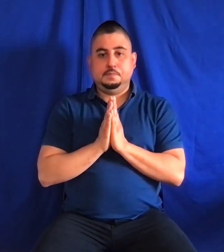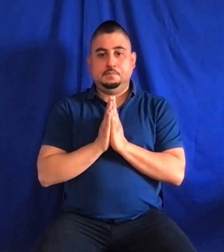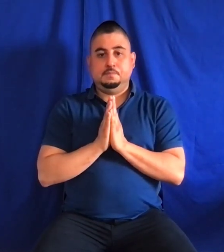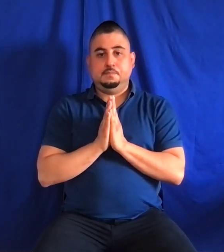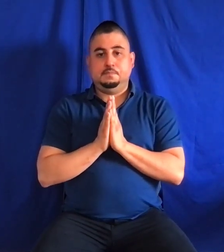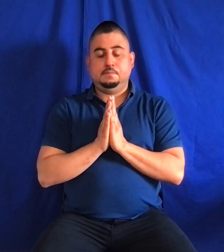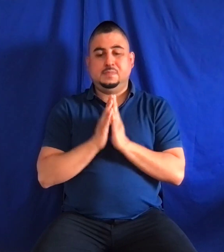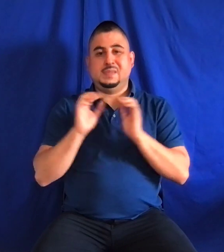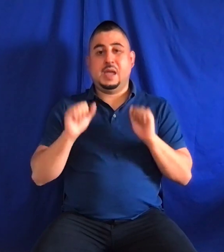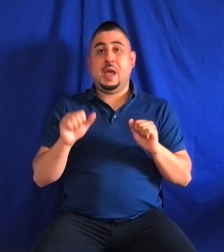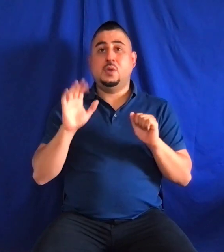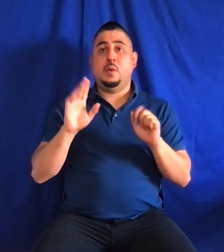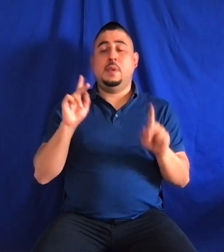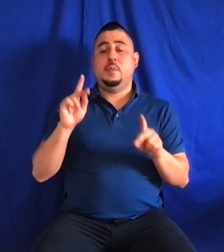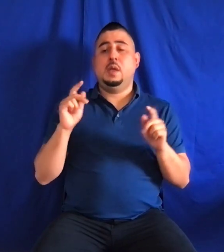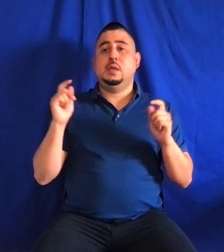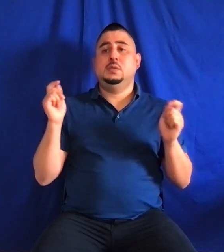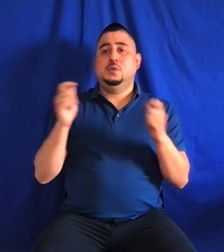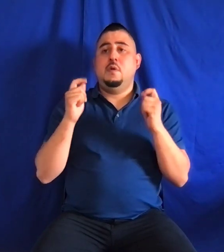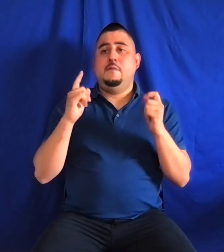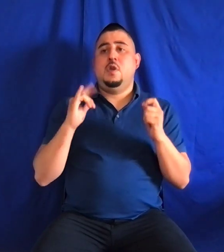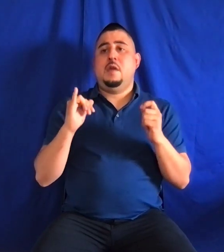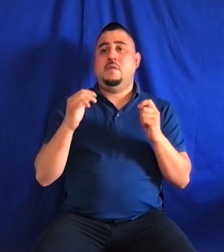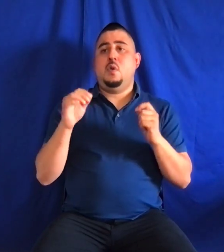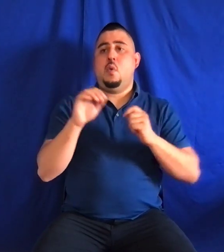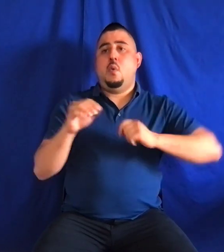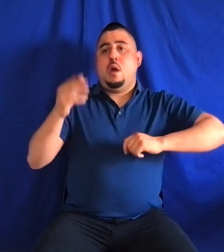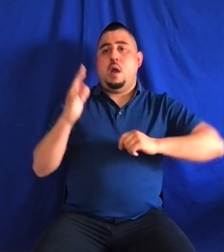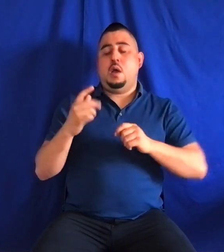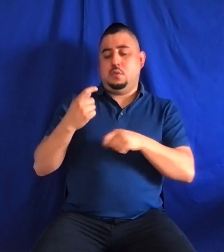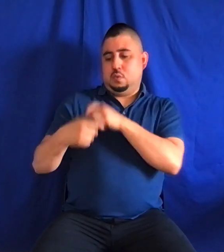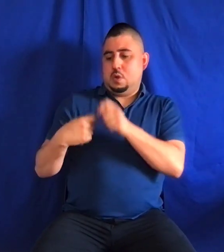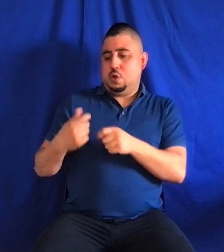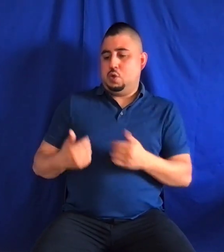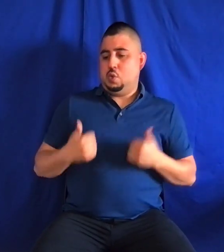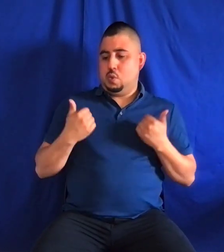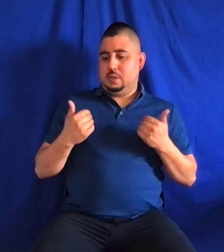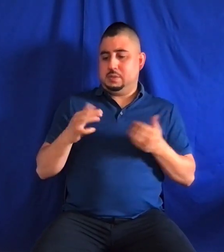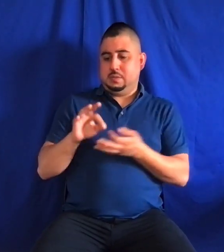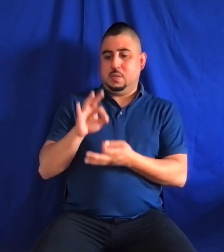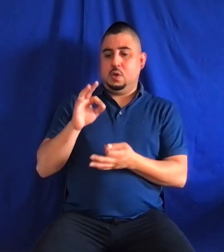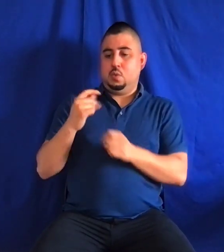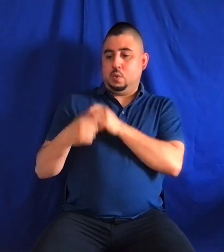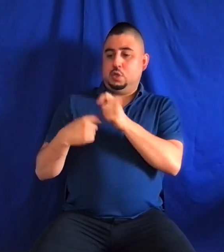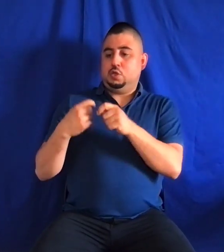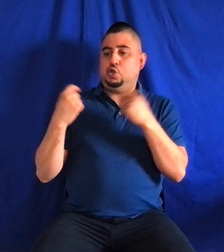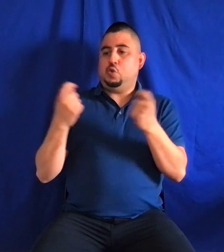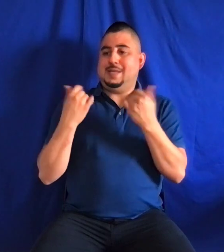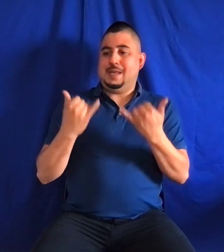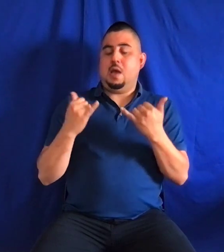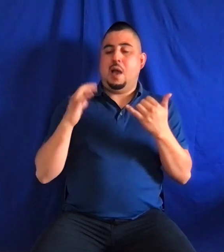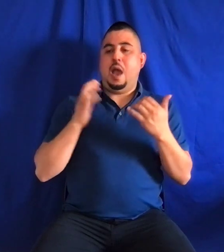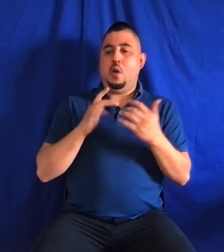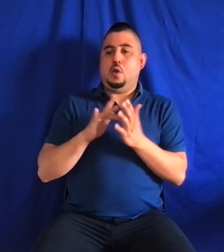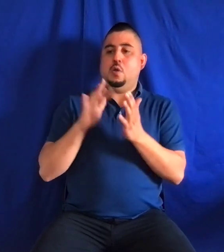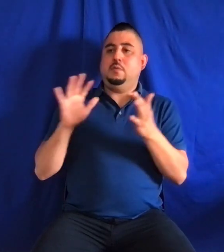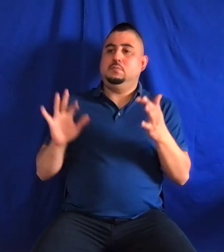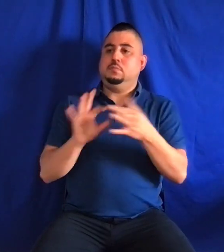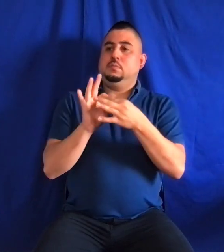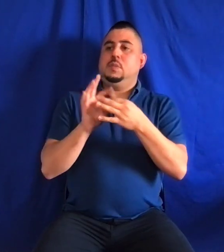May your people exult forever, O God, in renewed youthfulness of spirit, so that rejoicing now in the restored glory of our adoption, we may look